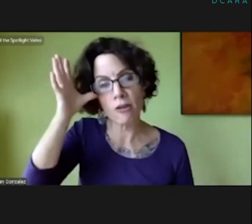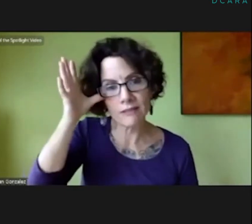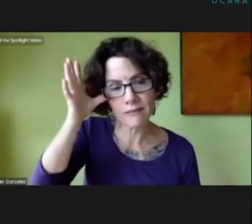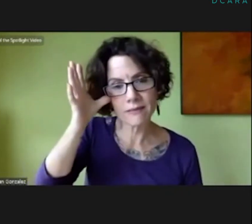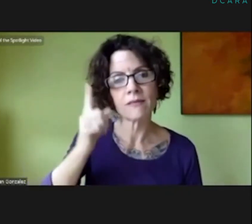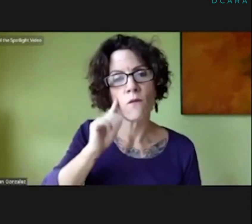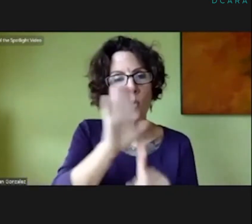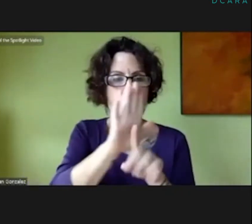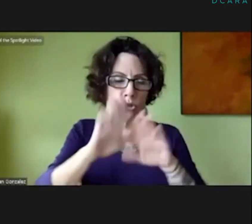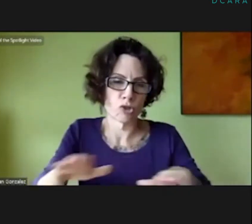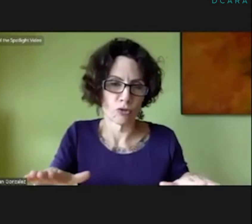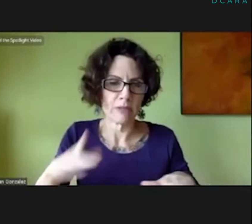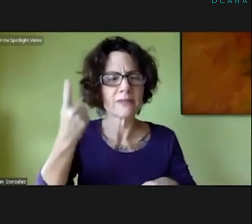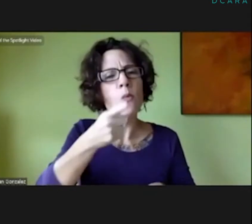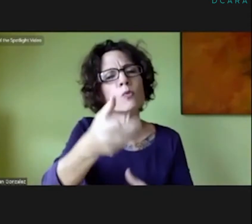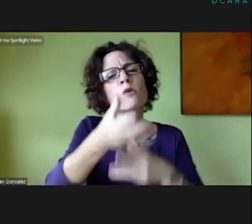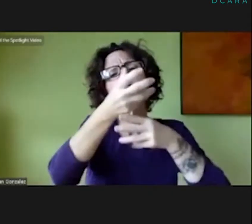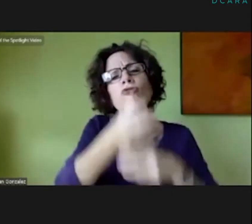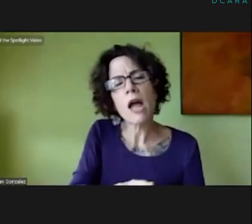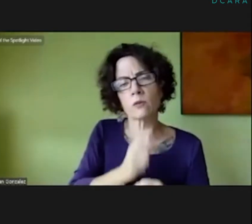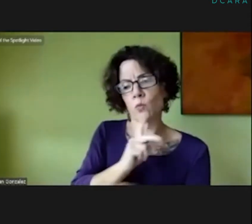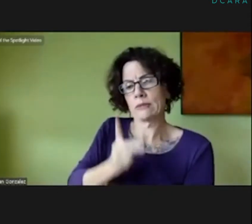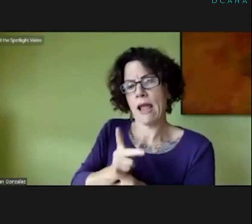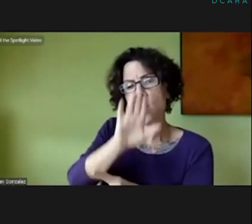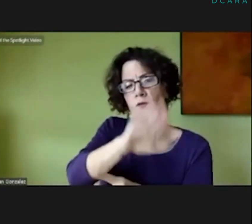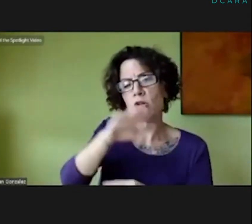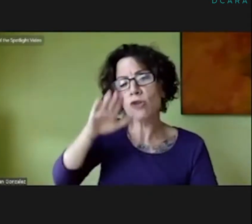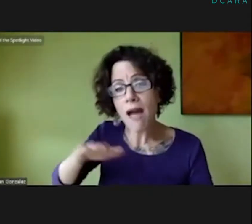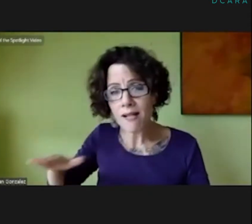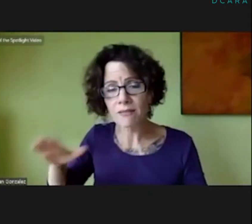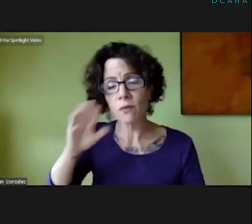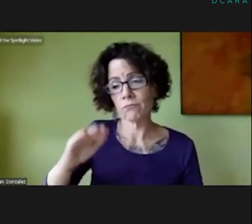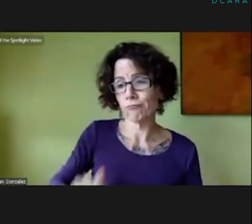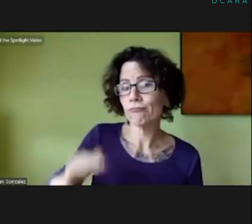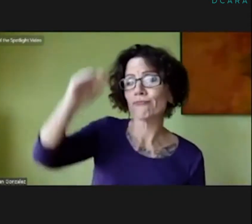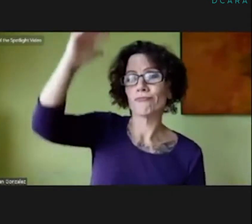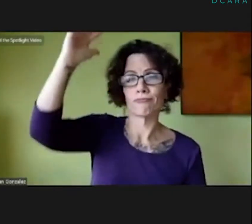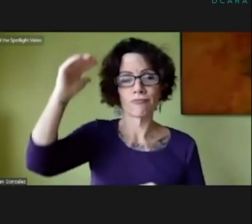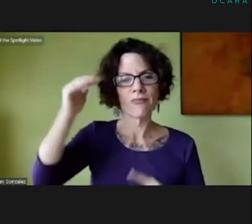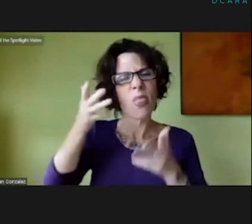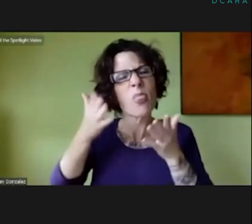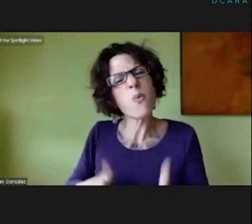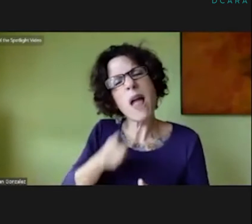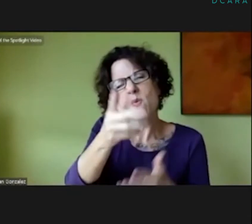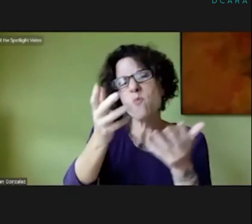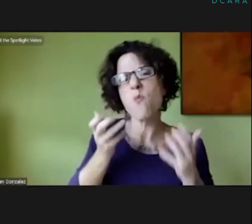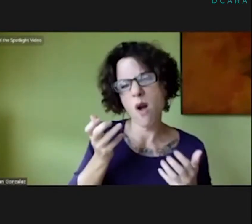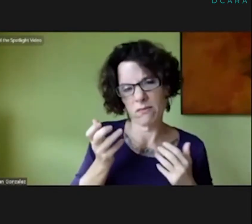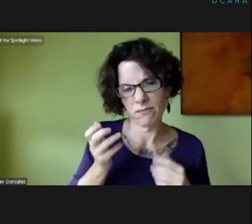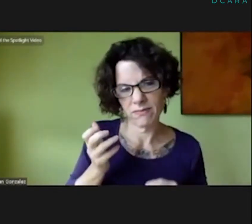of your children. You want to select somebody who will become a parent for your